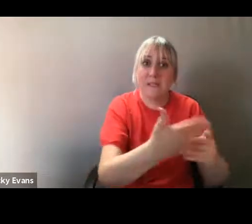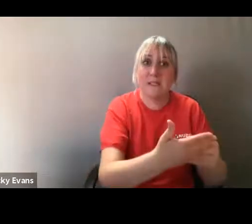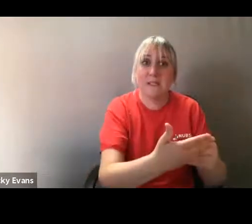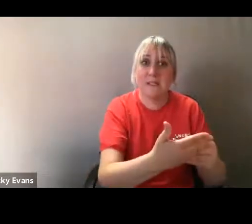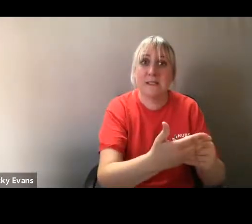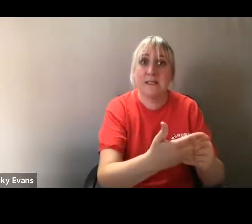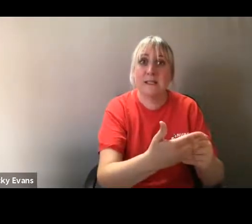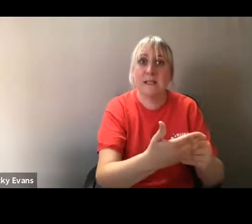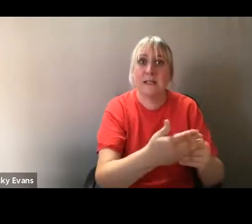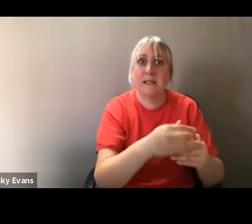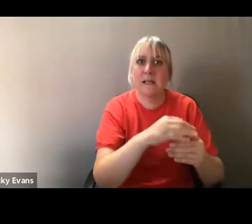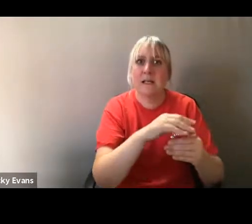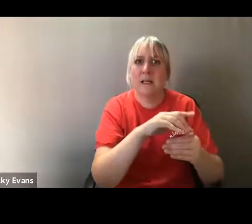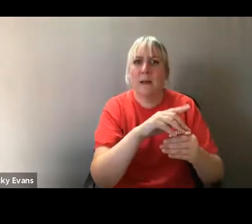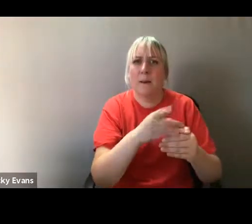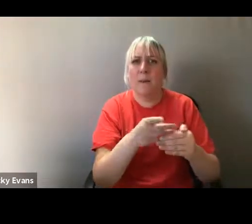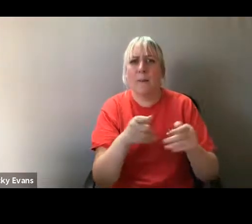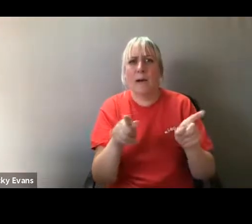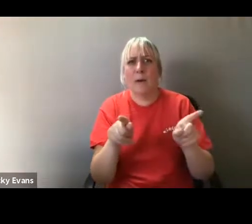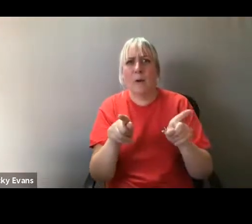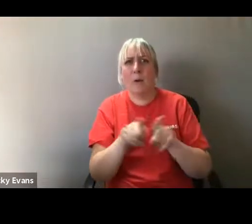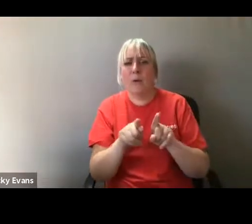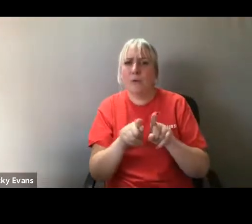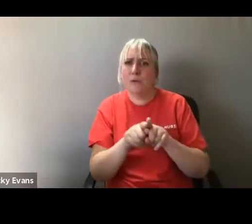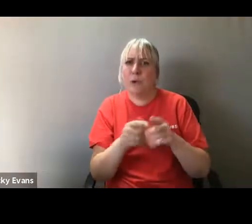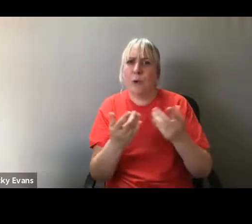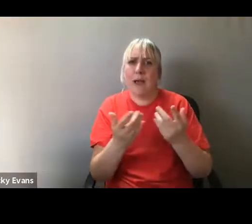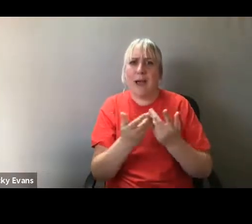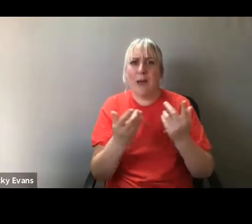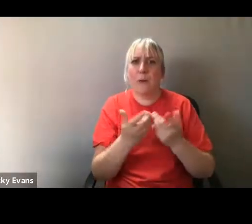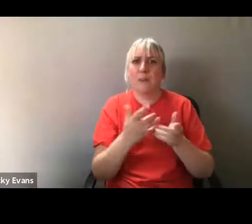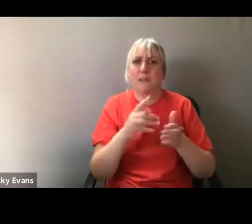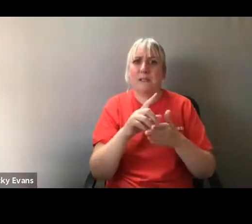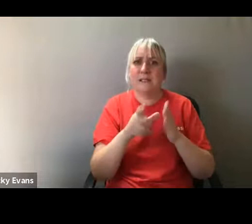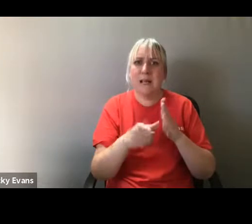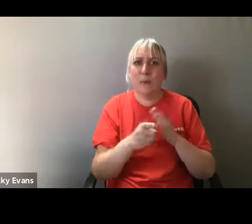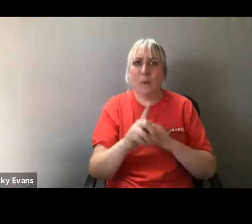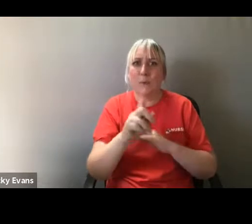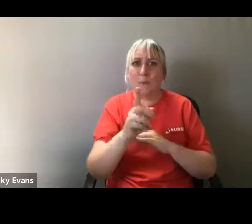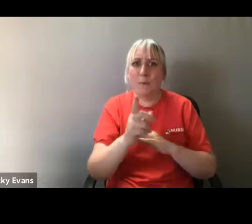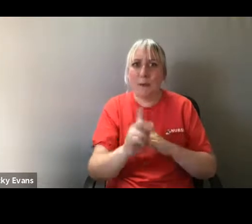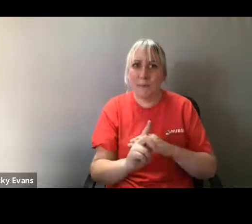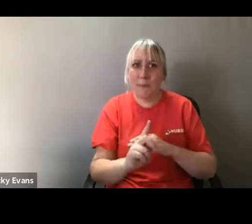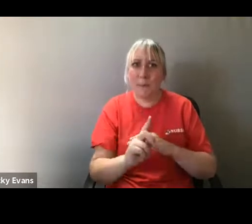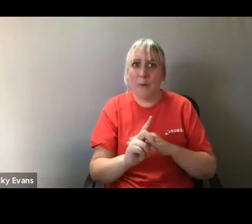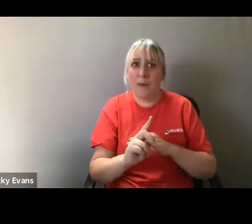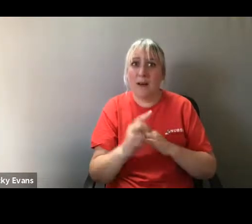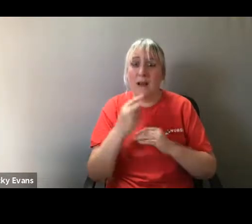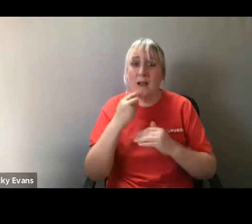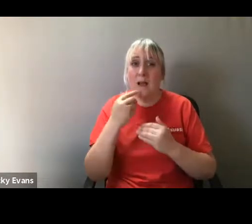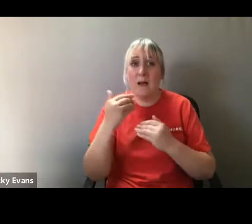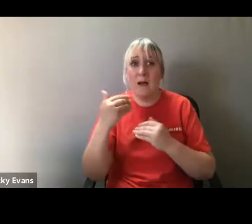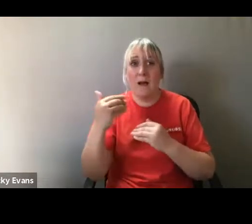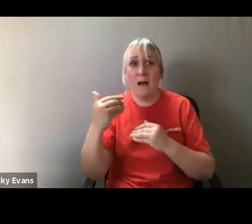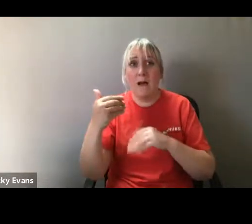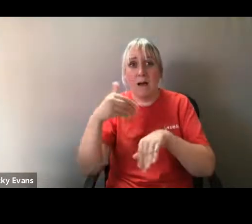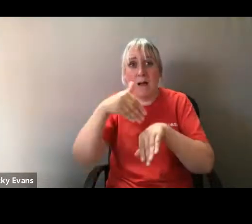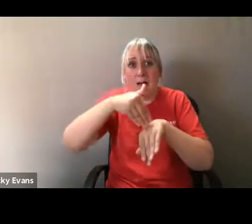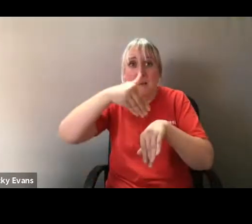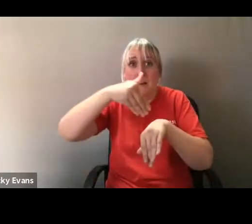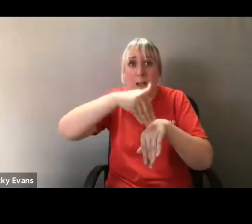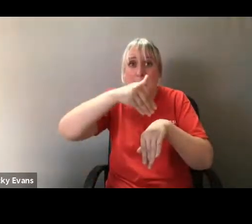which groups of disabled people are impacted on